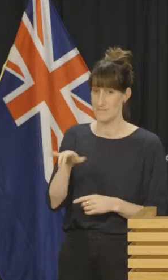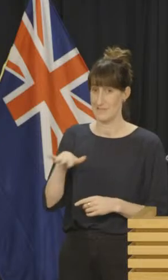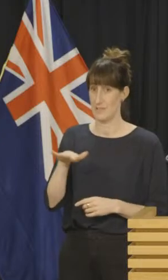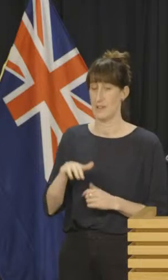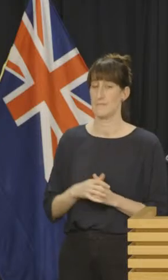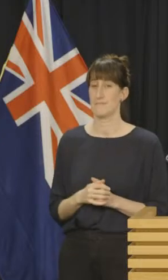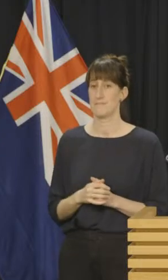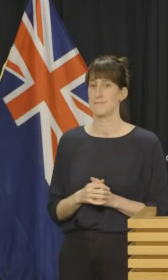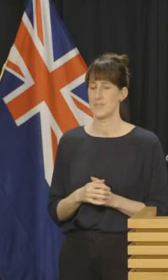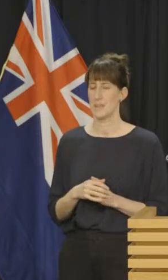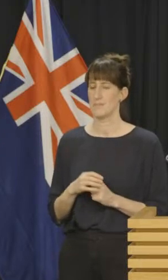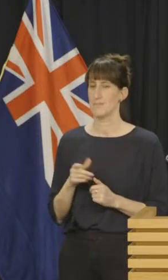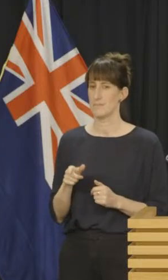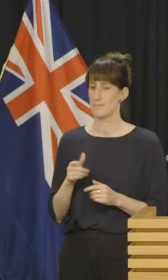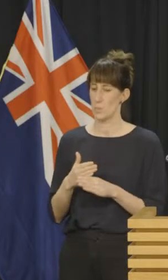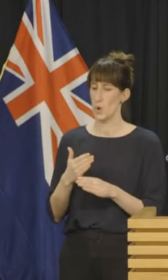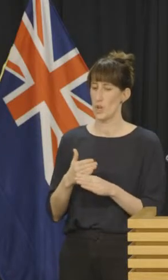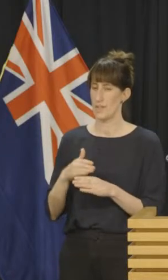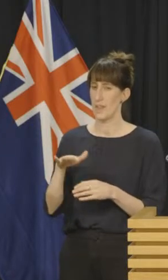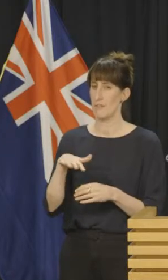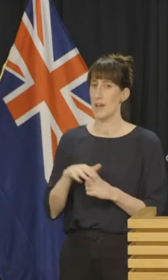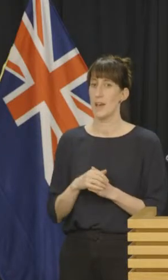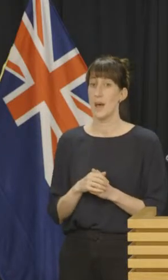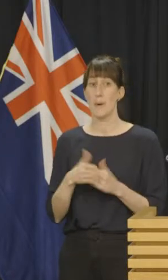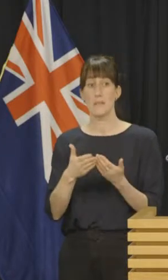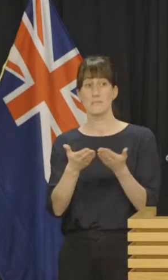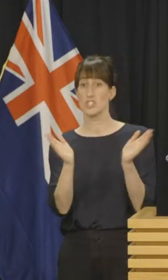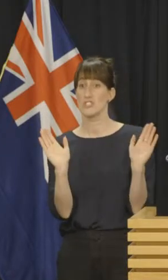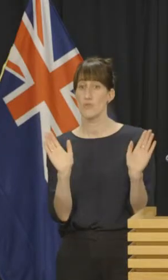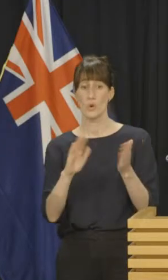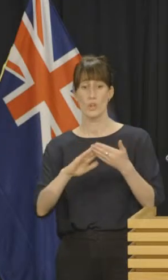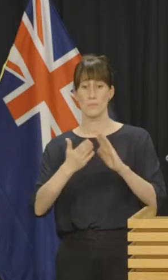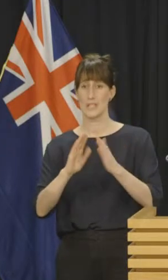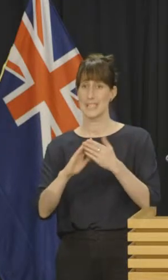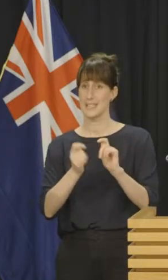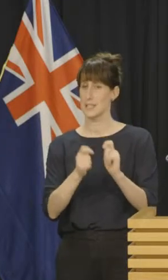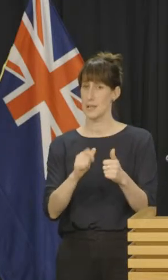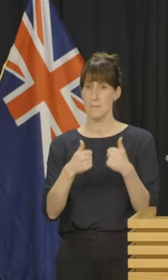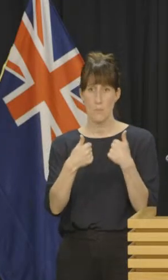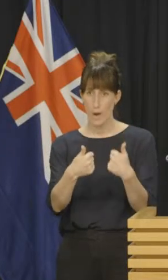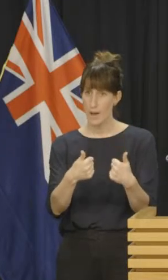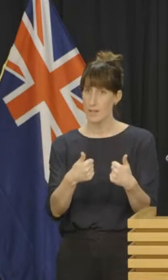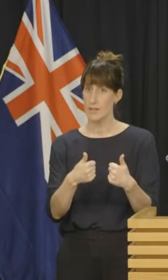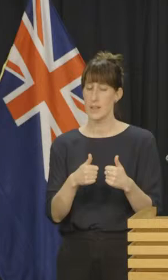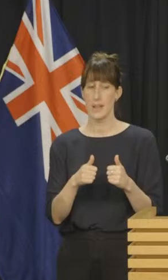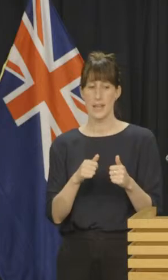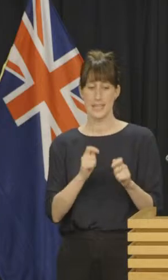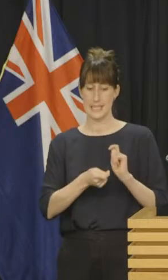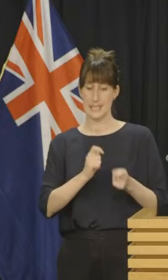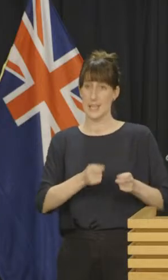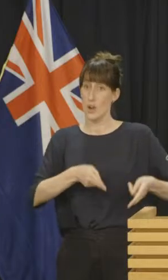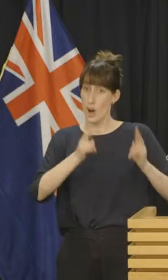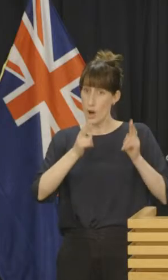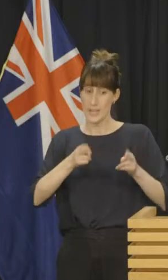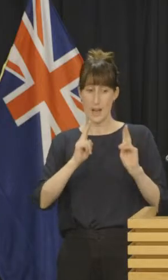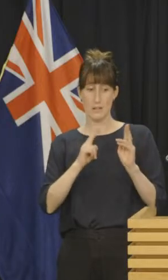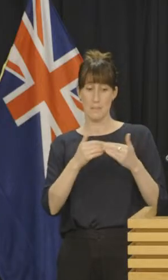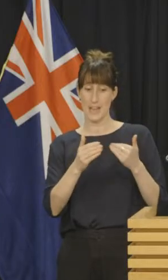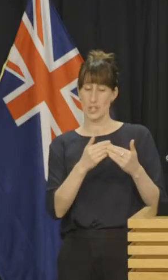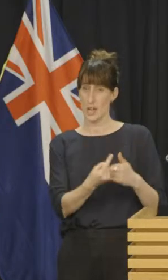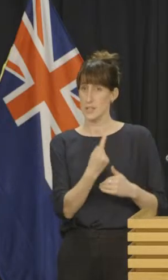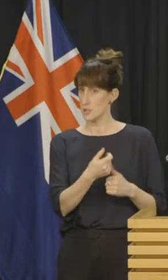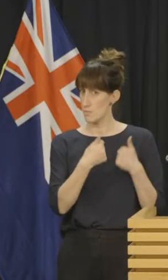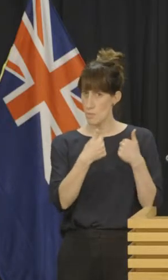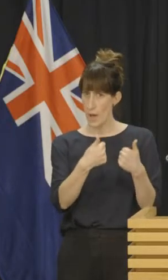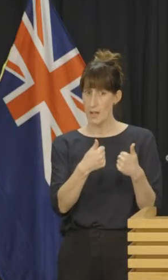still got some further work to do there, but I think the community testing is going well. I think the testing in MIQ is going well, as we would expect it